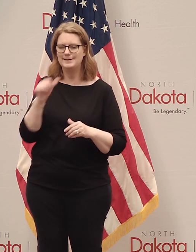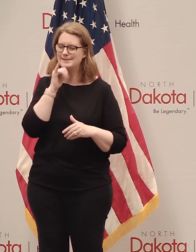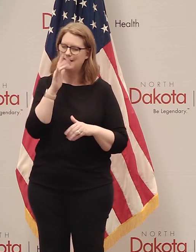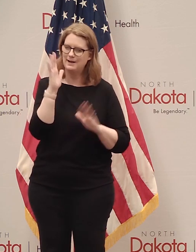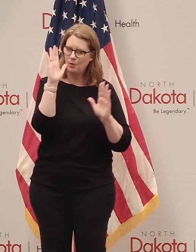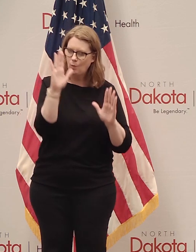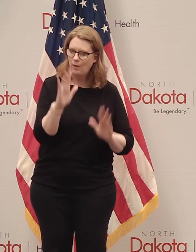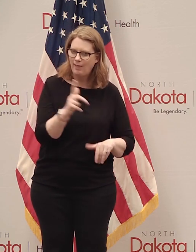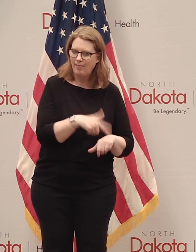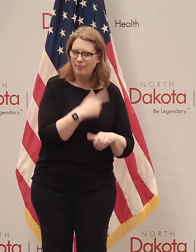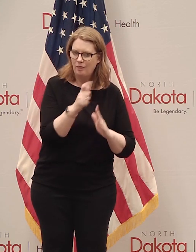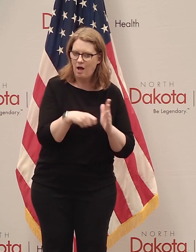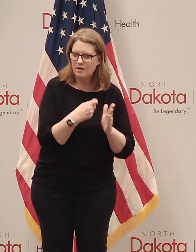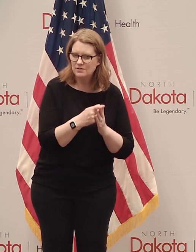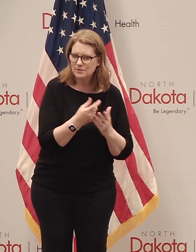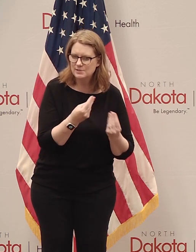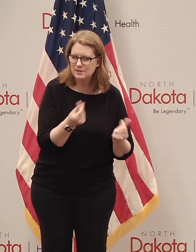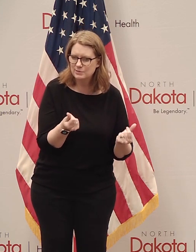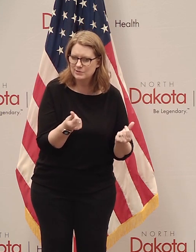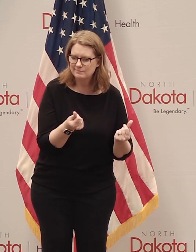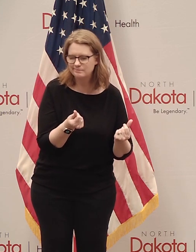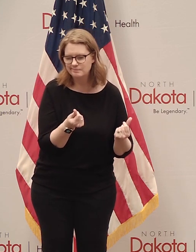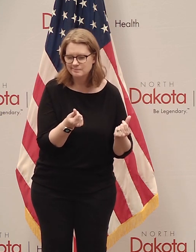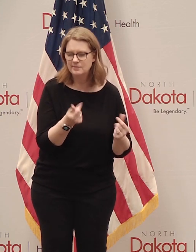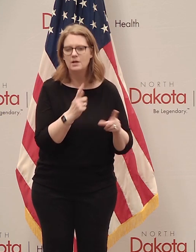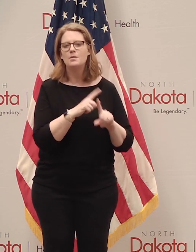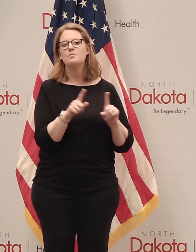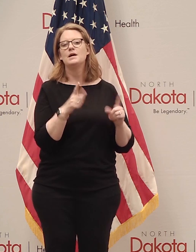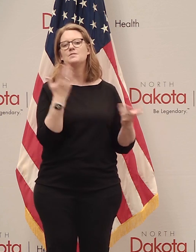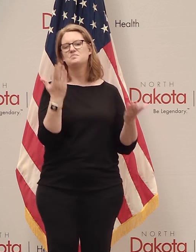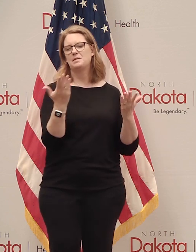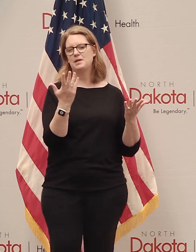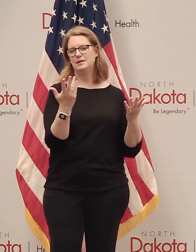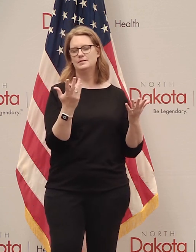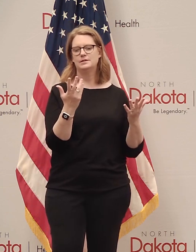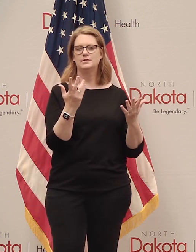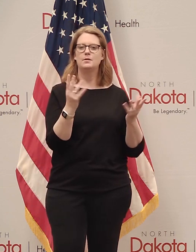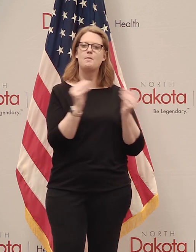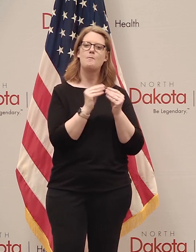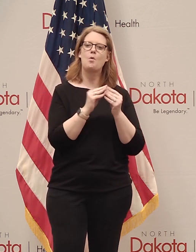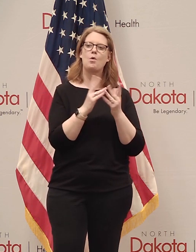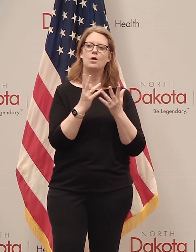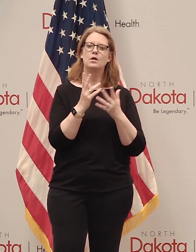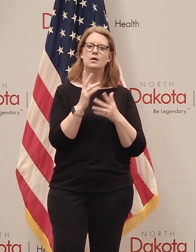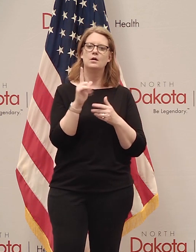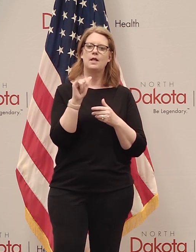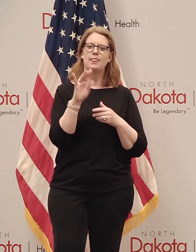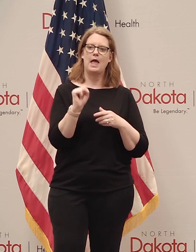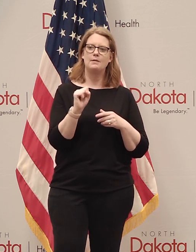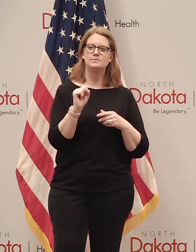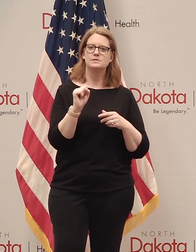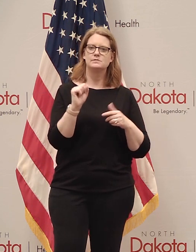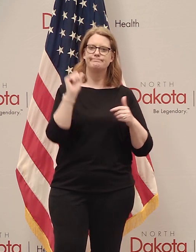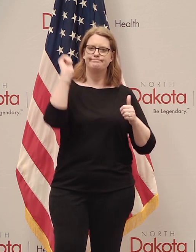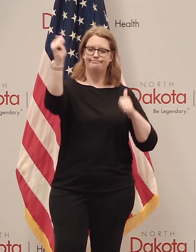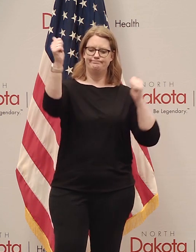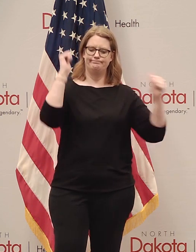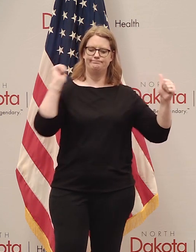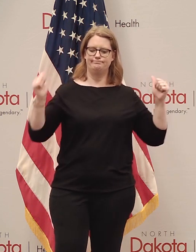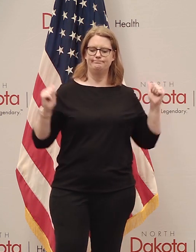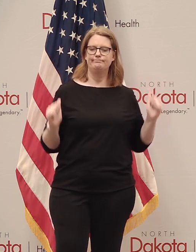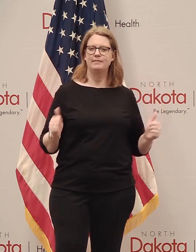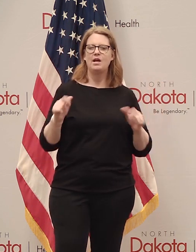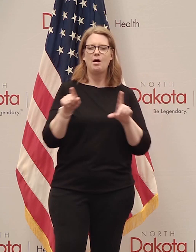long-term solution, and I think, again, a vision where we might have more distributed labs, tighter connections with